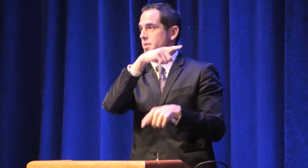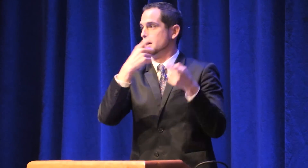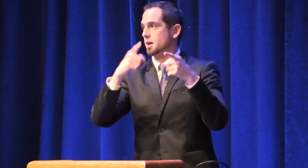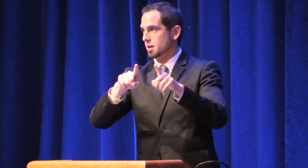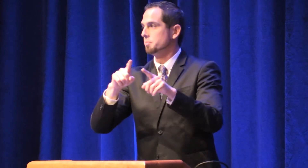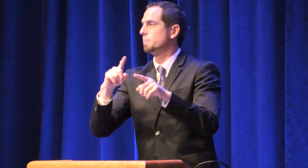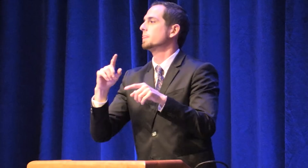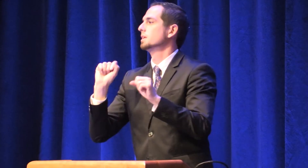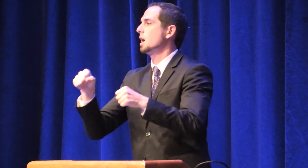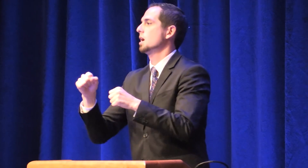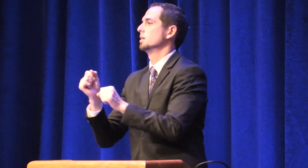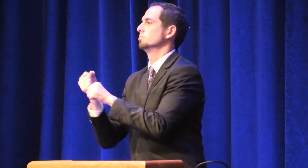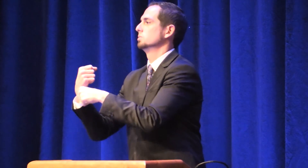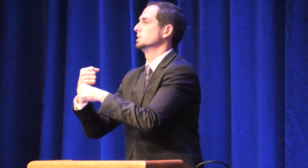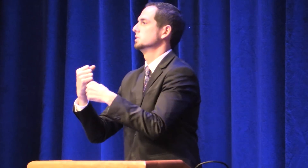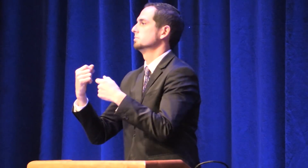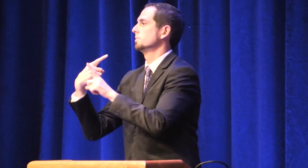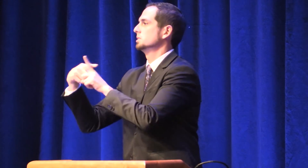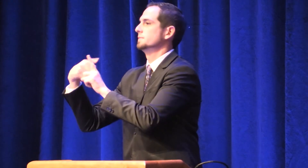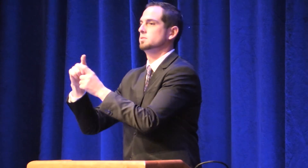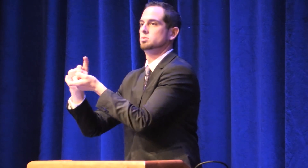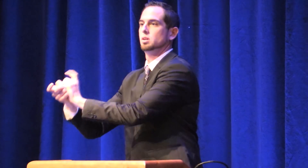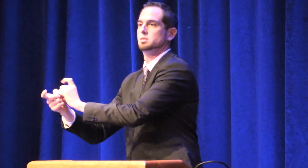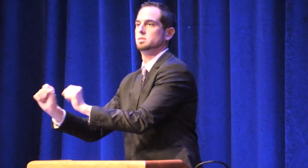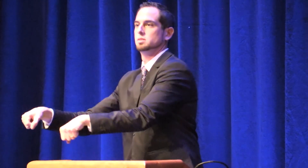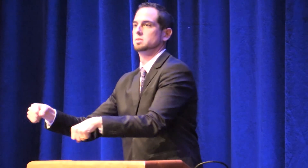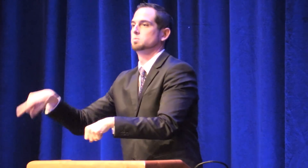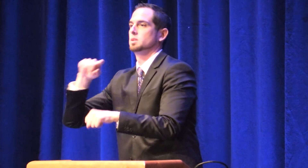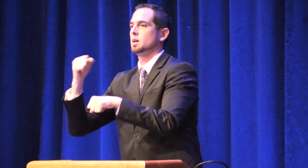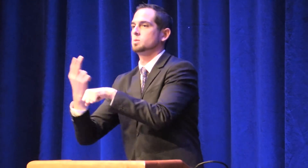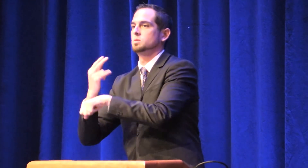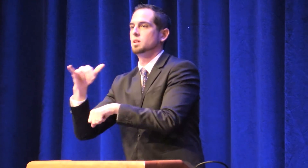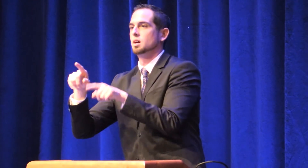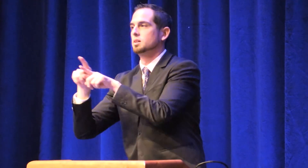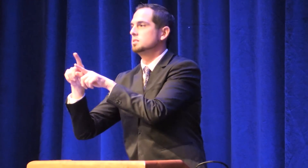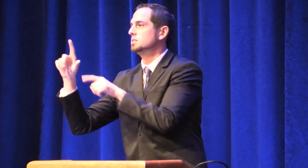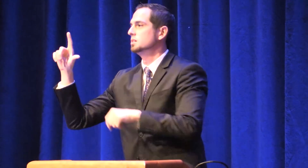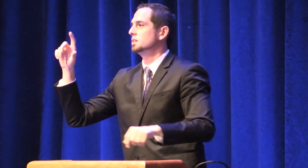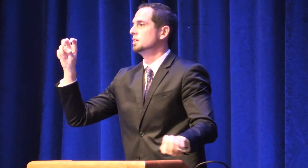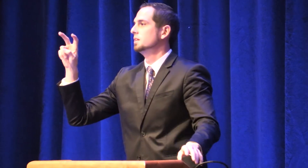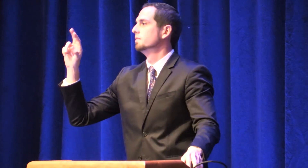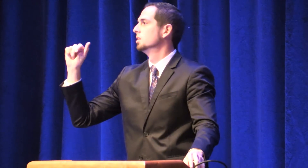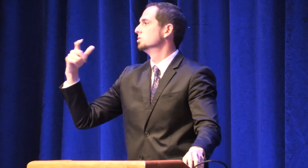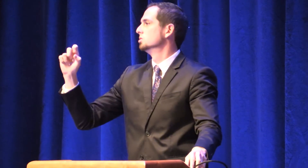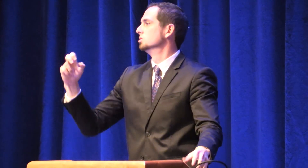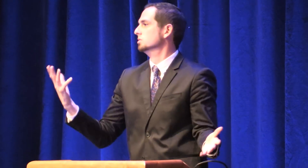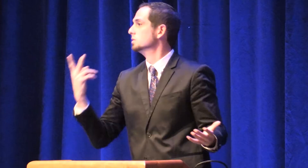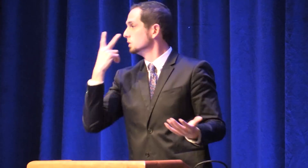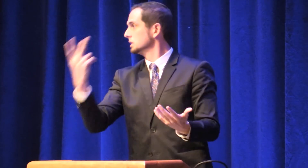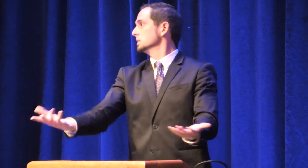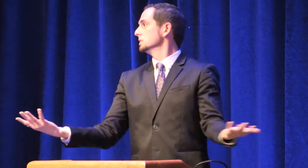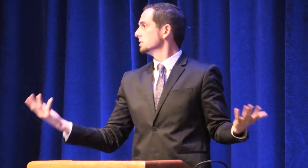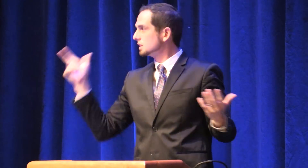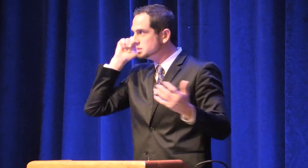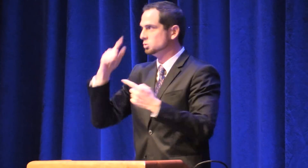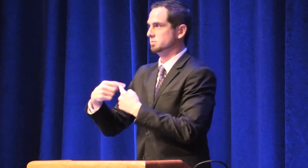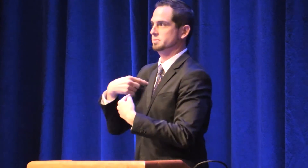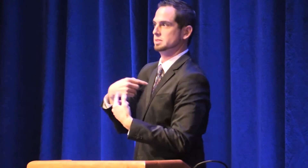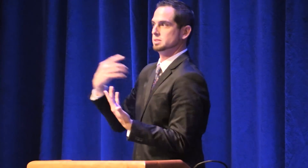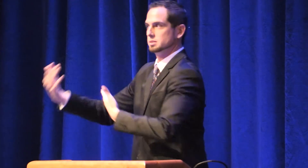did have to take place for the positive spin to come as a result of it. We are leveraging